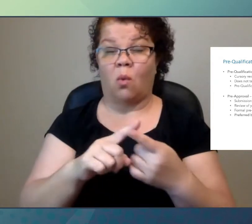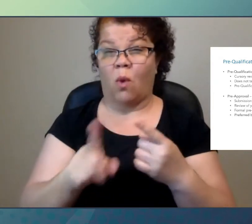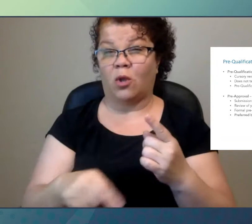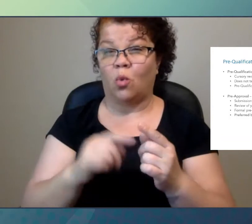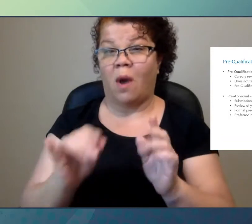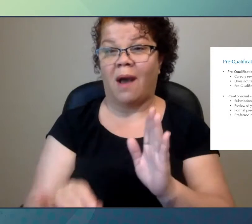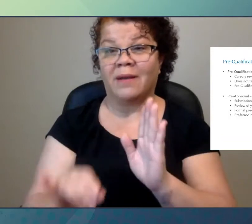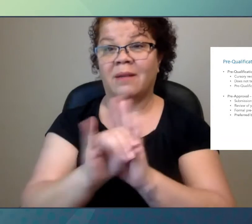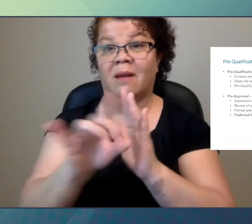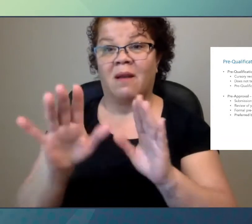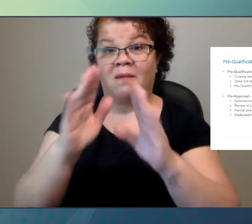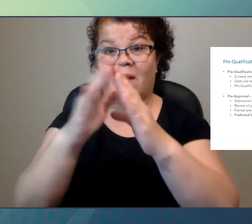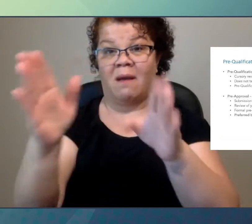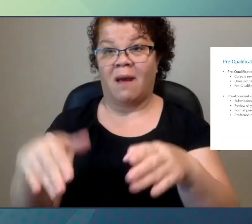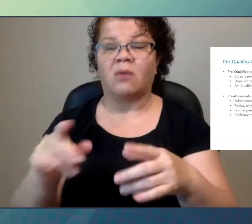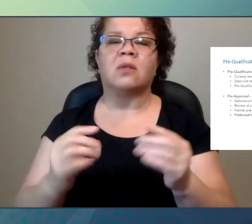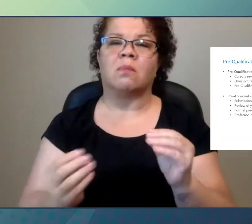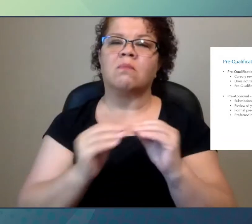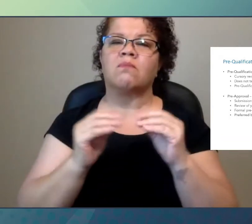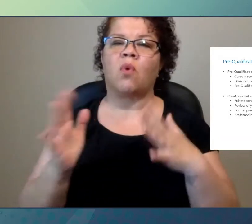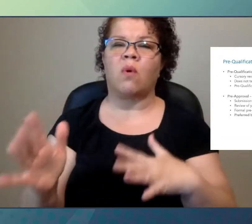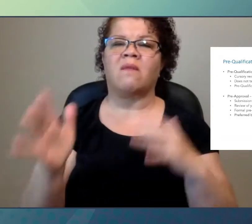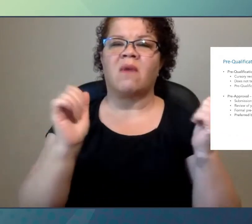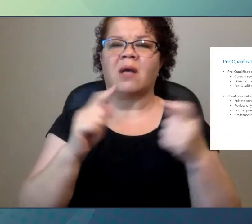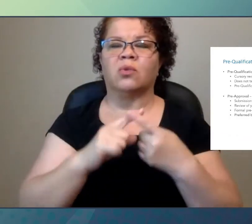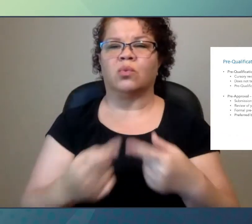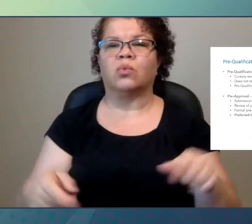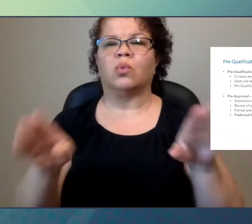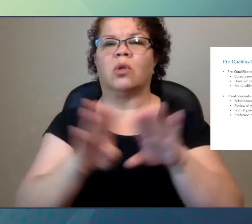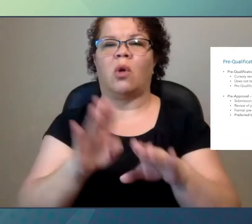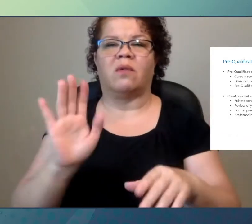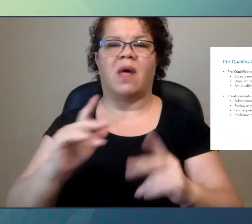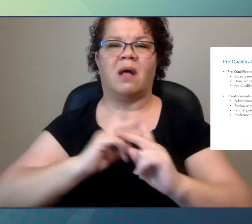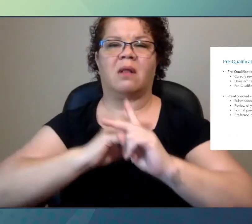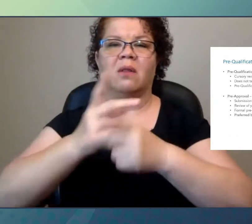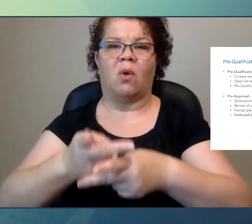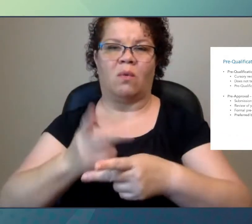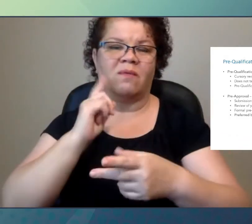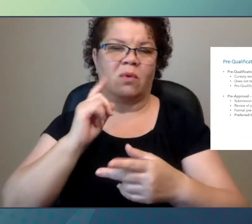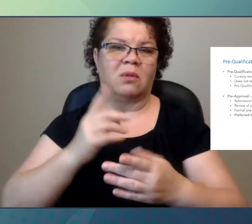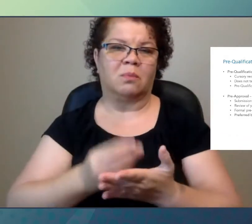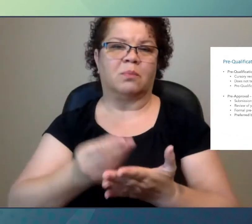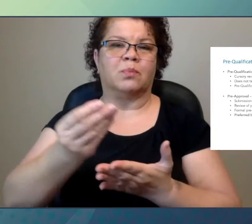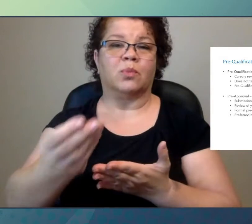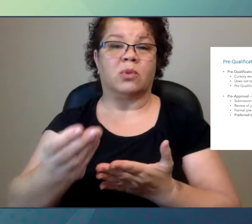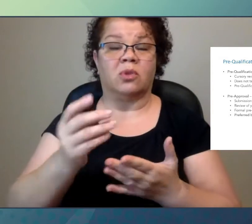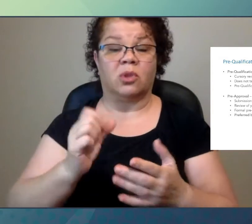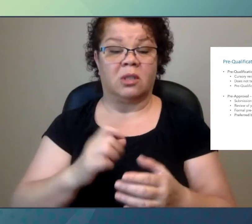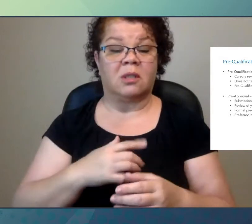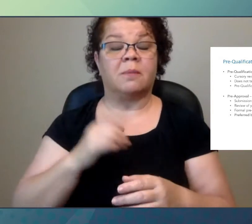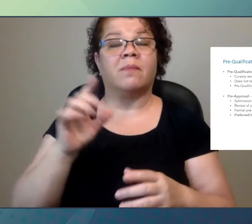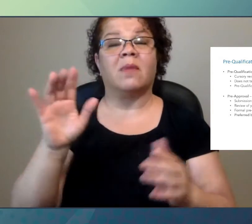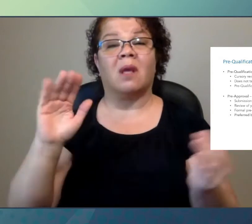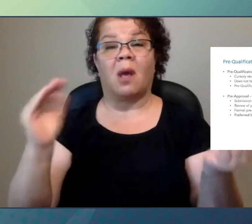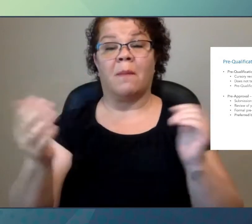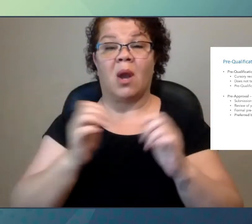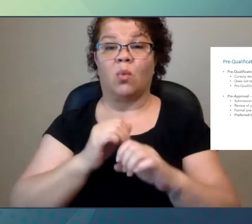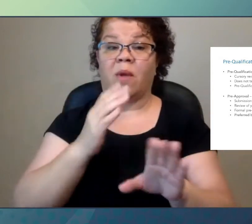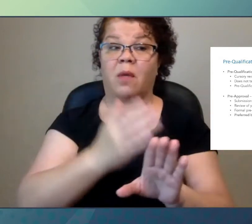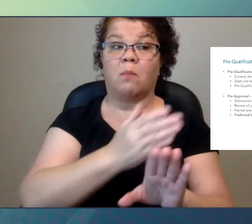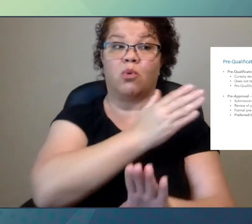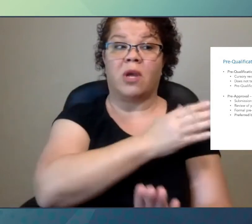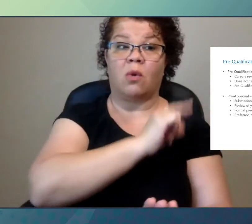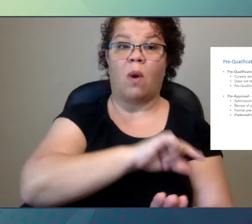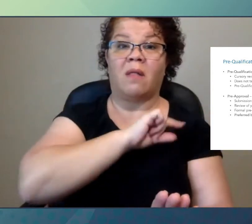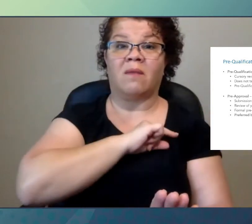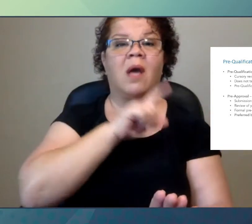property, it's a lot faster to close the loan for the purchase. And a pre-qualification, you have to